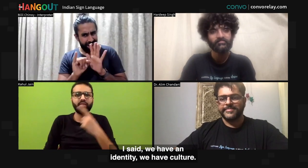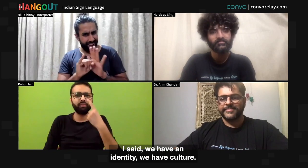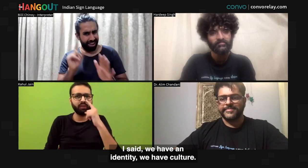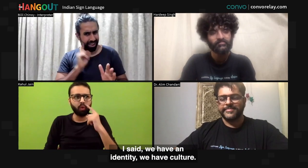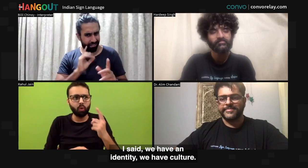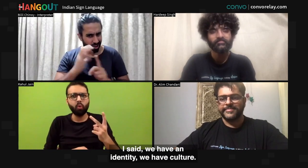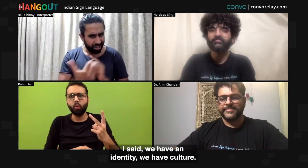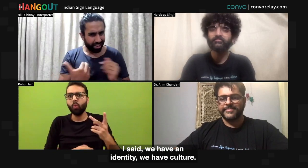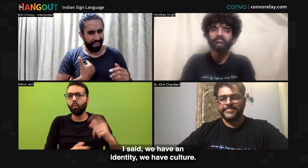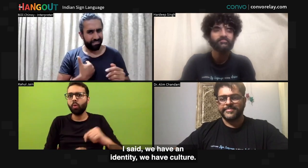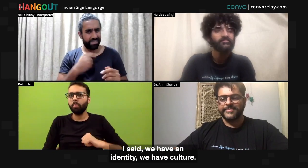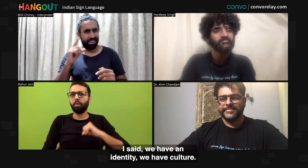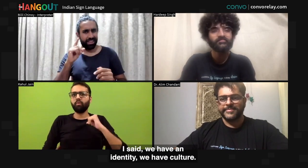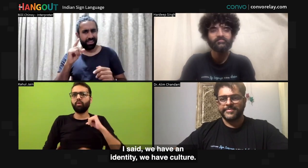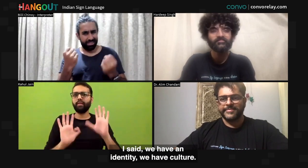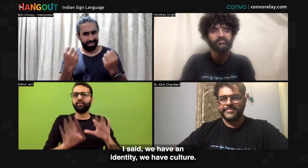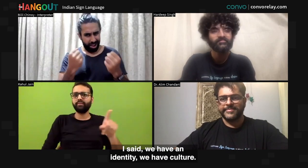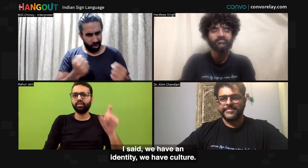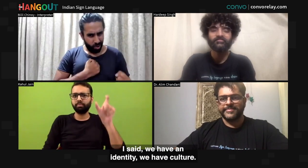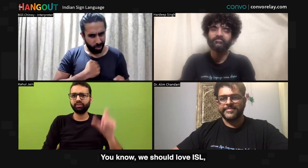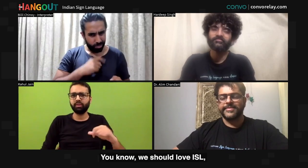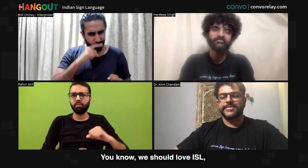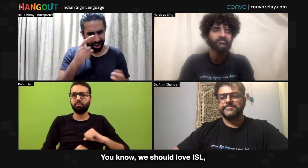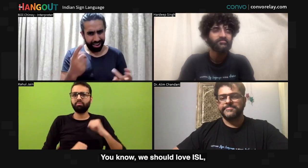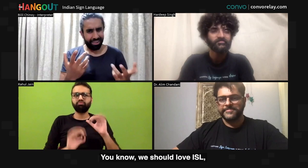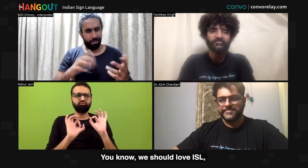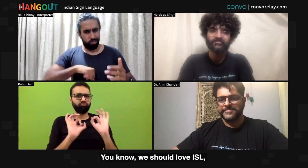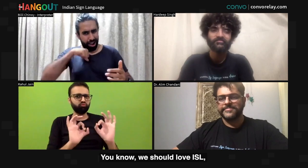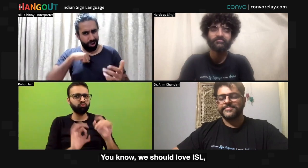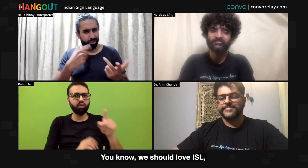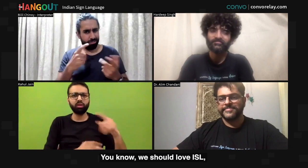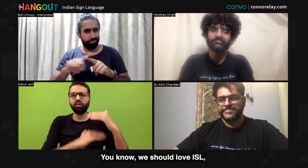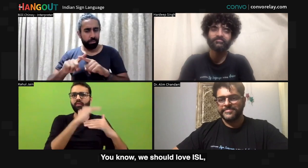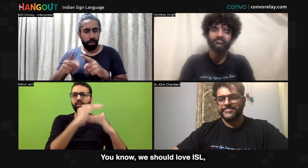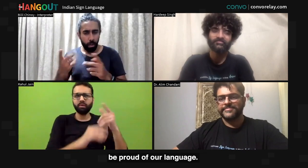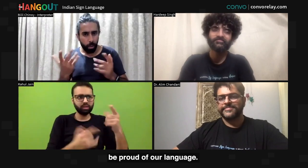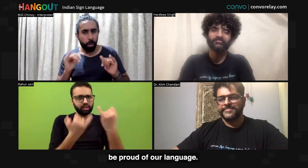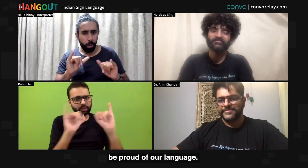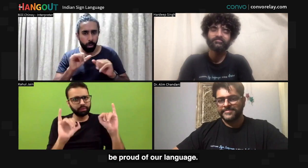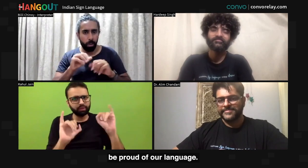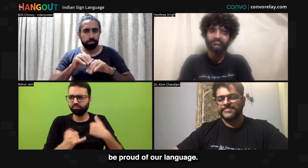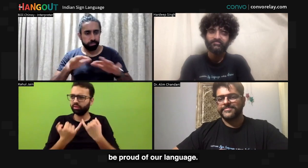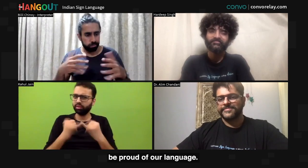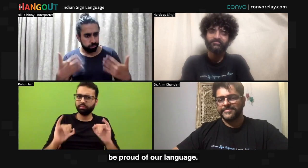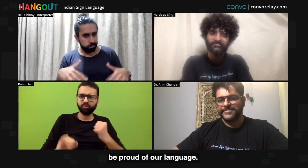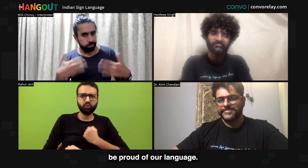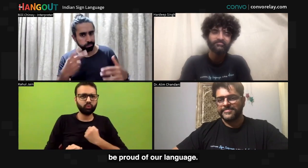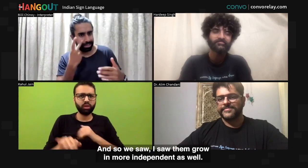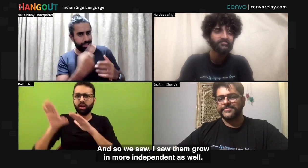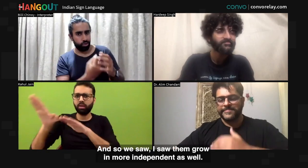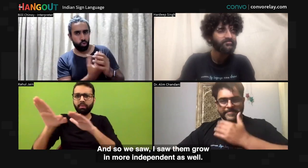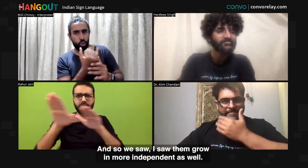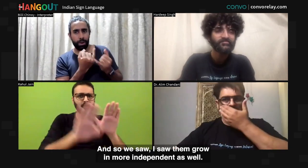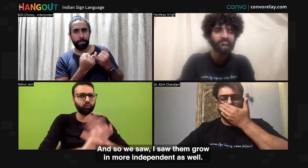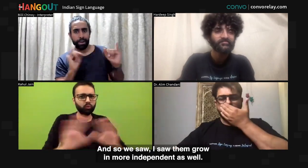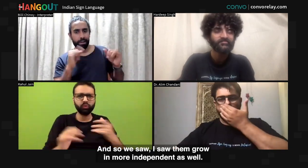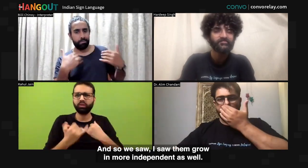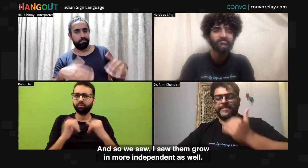said, we have an identity. We have culture, you know, we should love ISL and be proud of our language. And so we saw, uh,